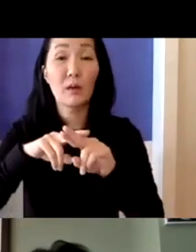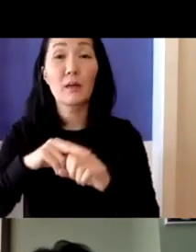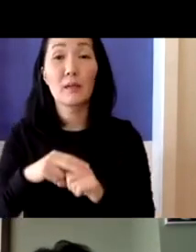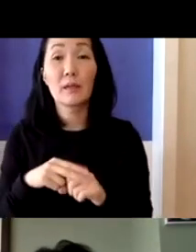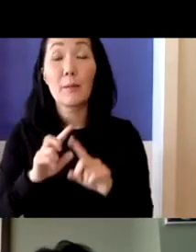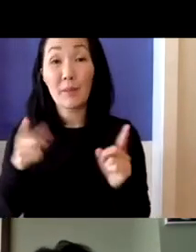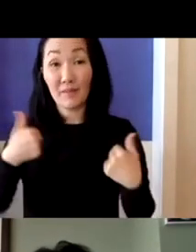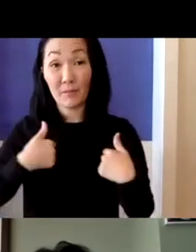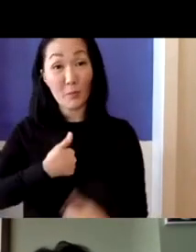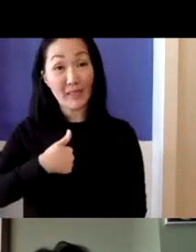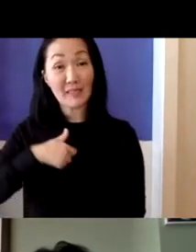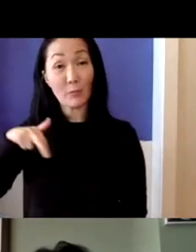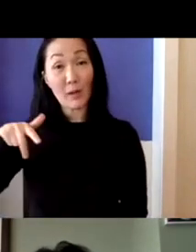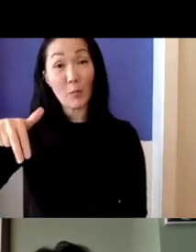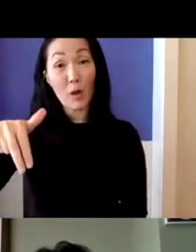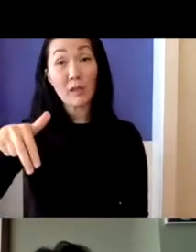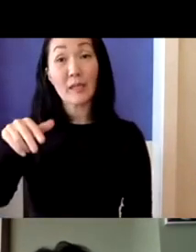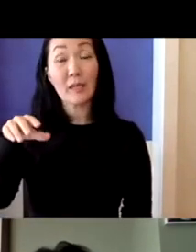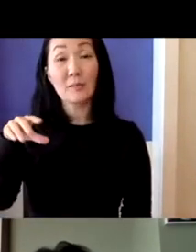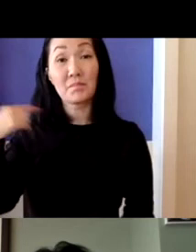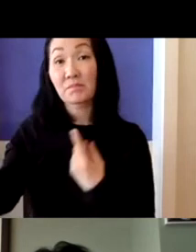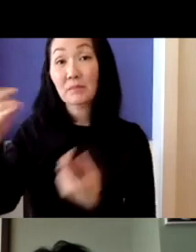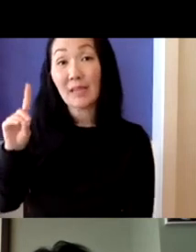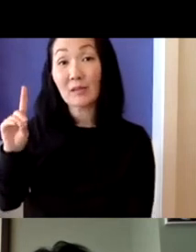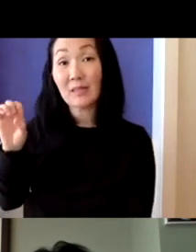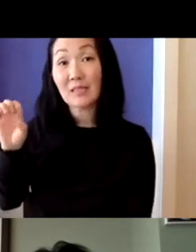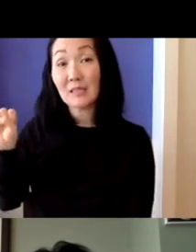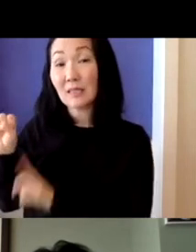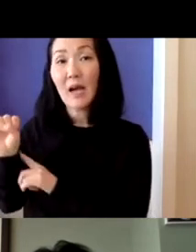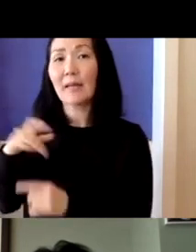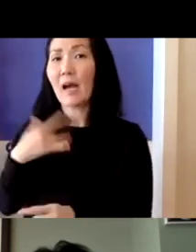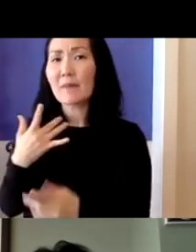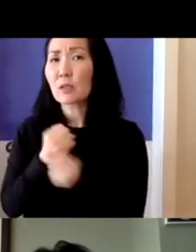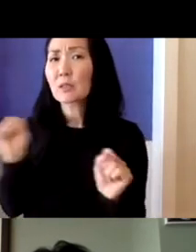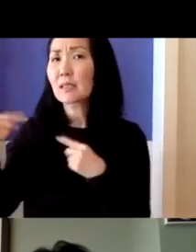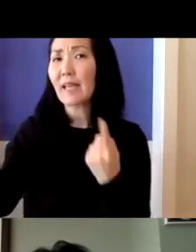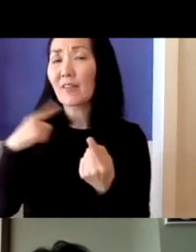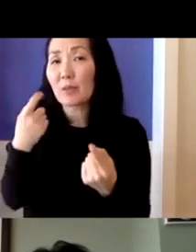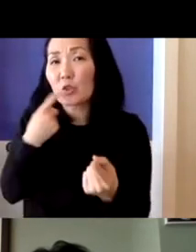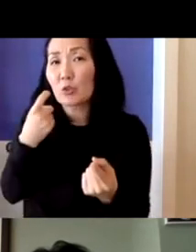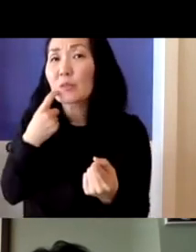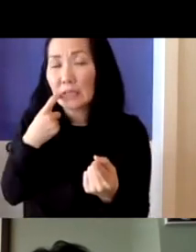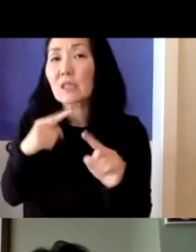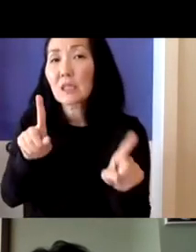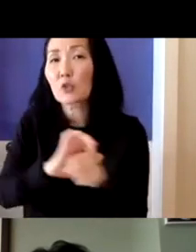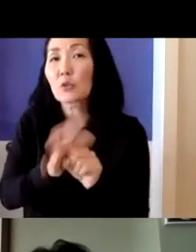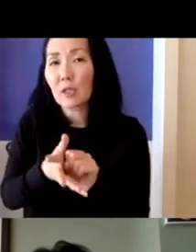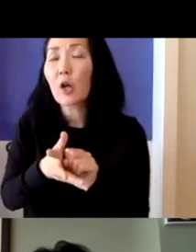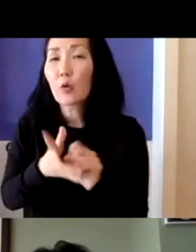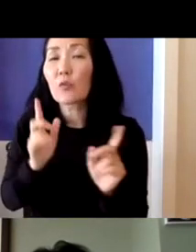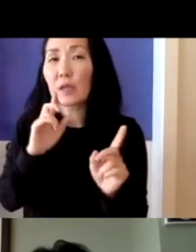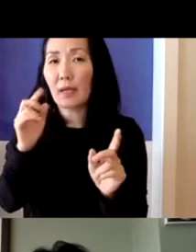unsafe in the downtown east side. And for the first time this last spring, the beginning of the pandemic, I actually did. But I think we really need to come out of this